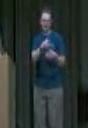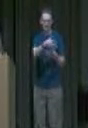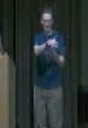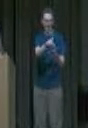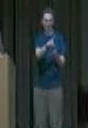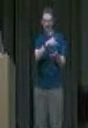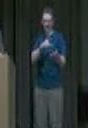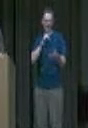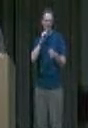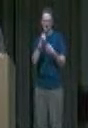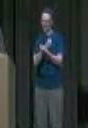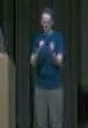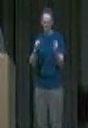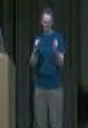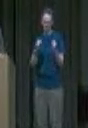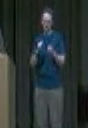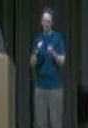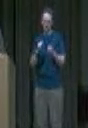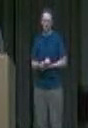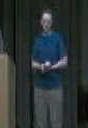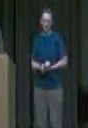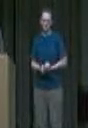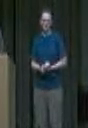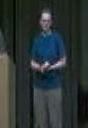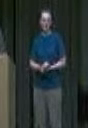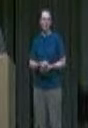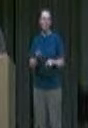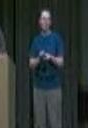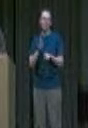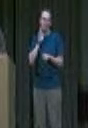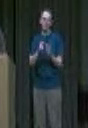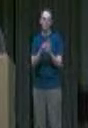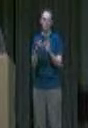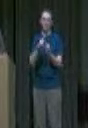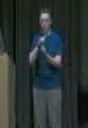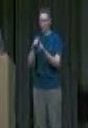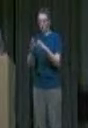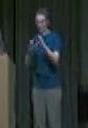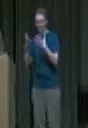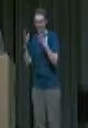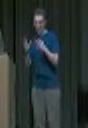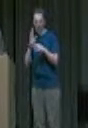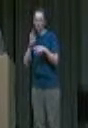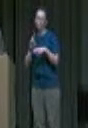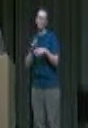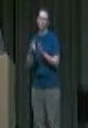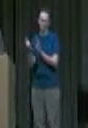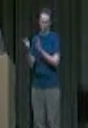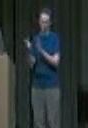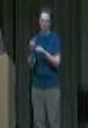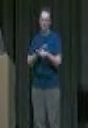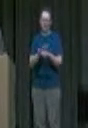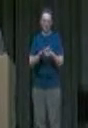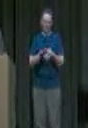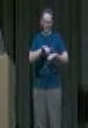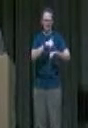safe. And this will also be removed after construction and the area will be restored.